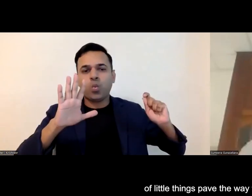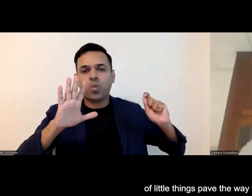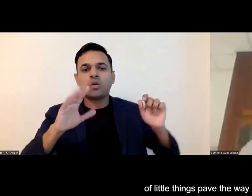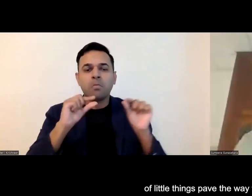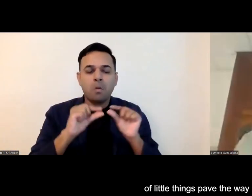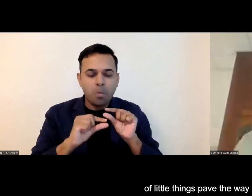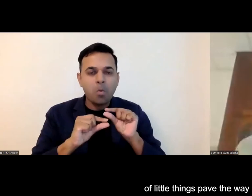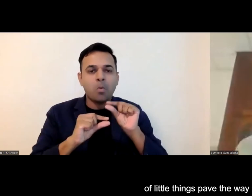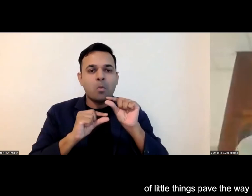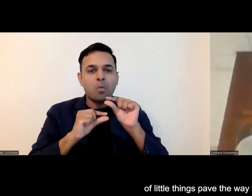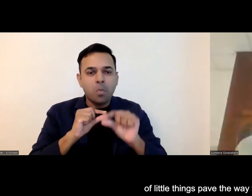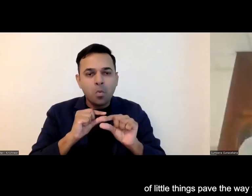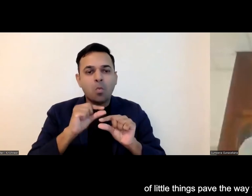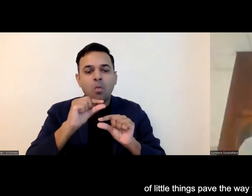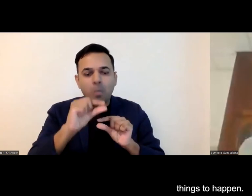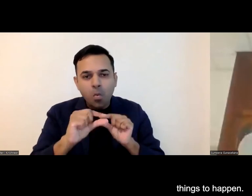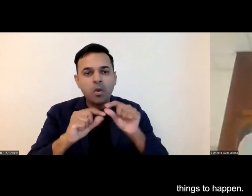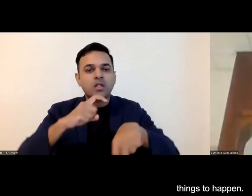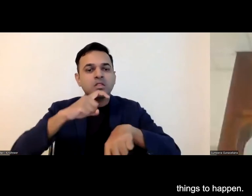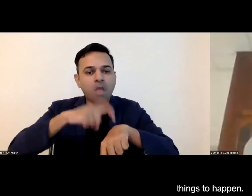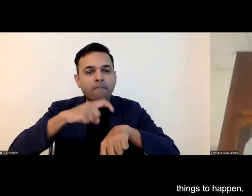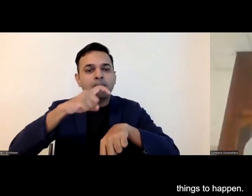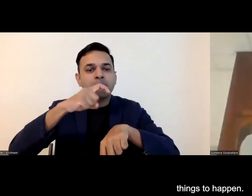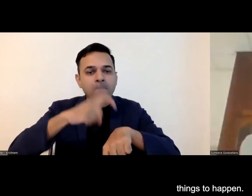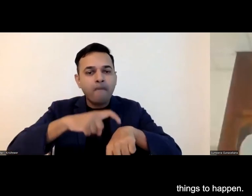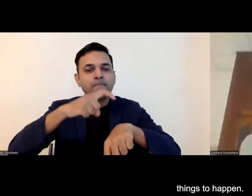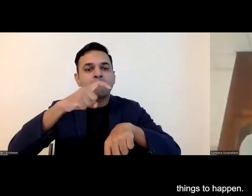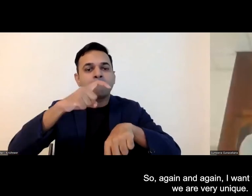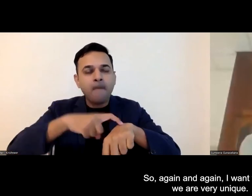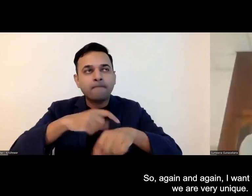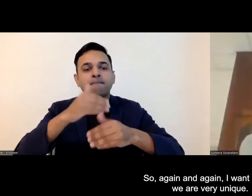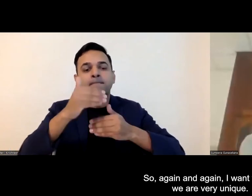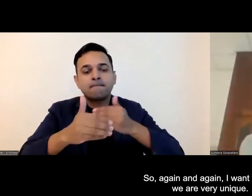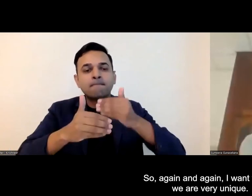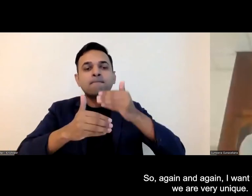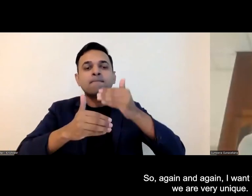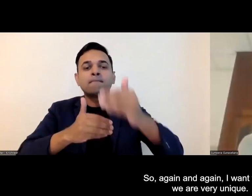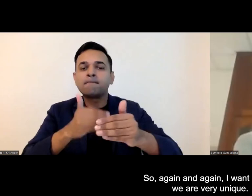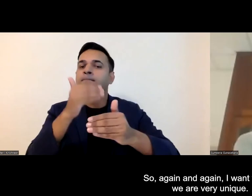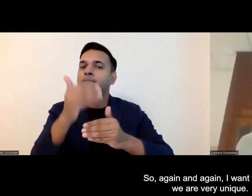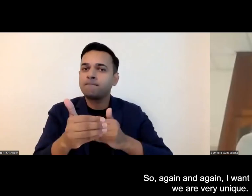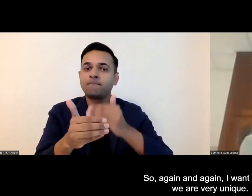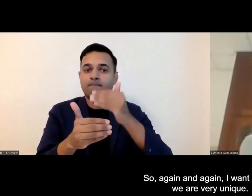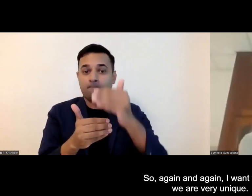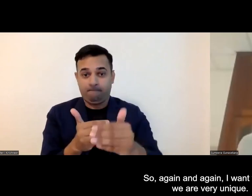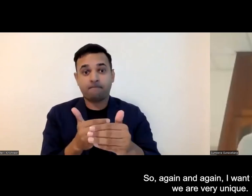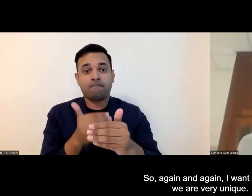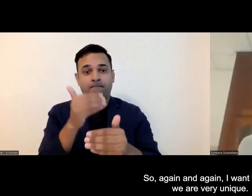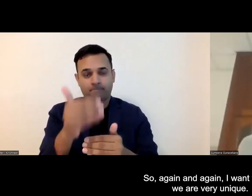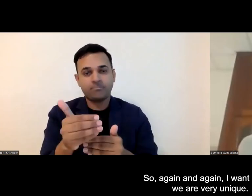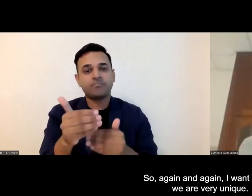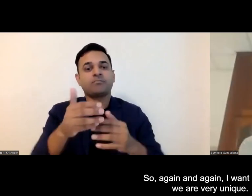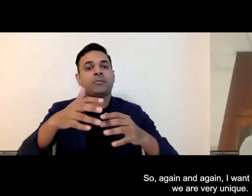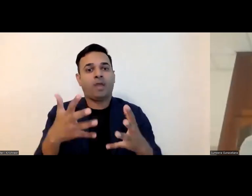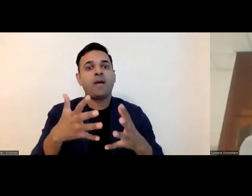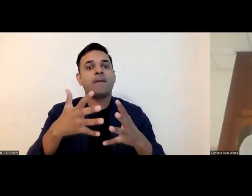things pave the way for big things to happen. So again and again, I want to say, we are